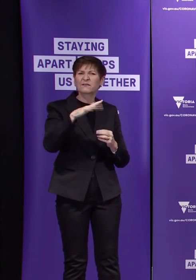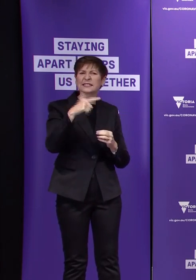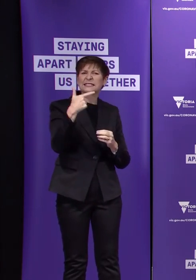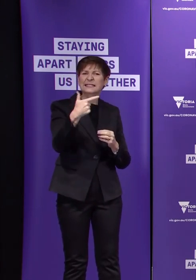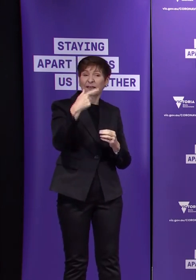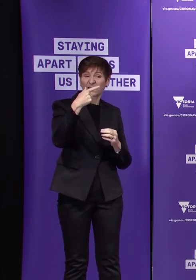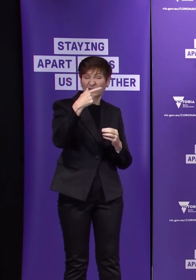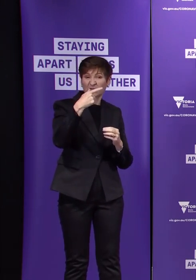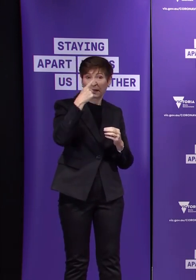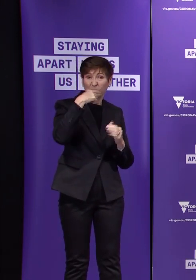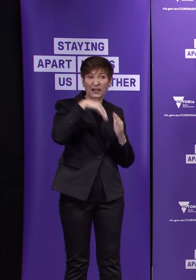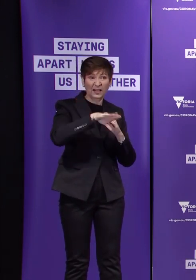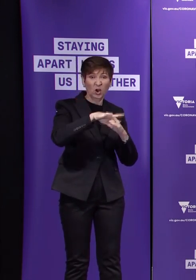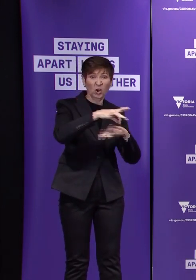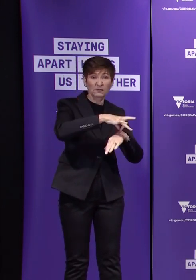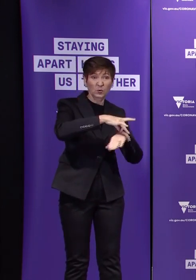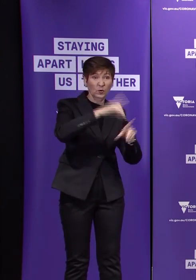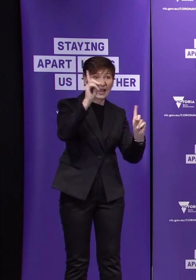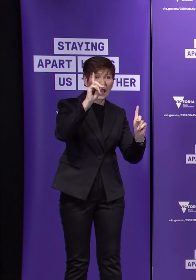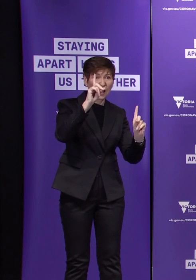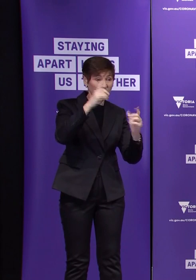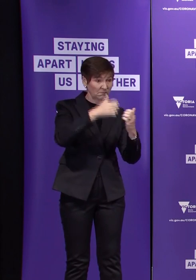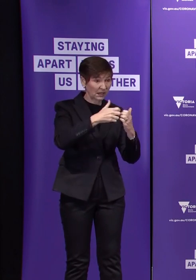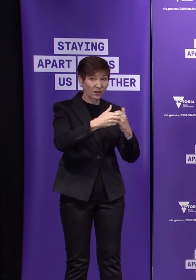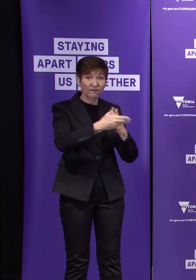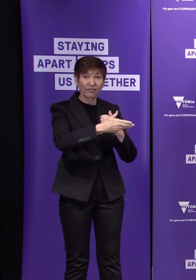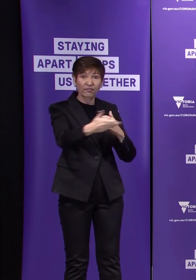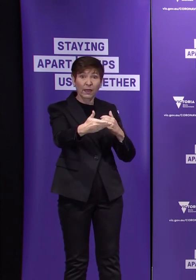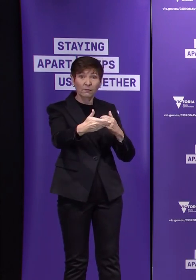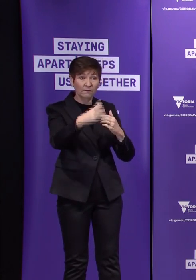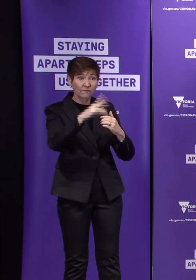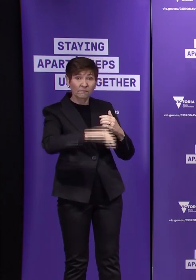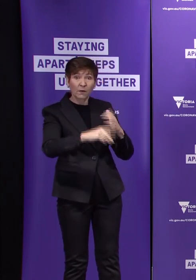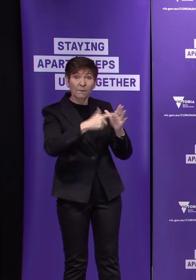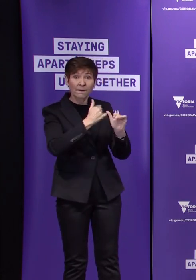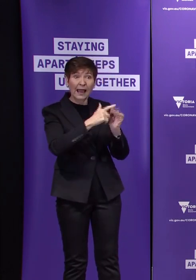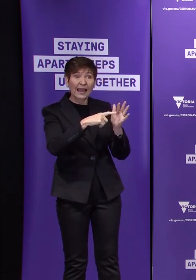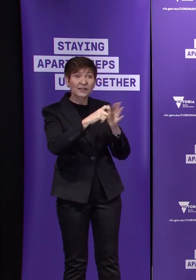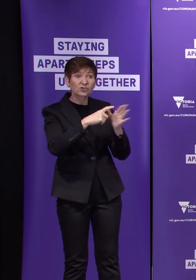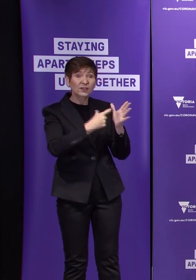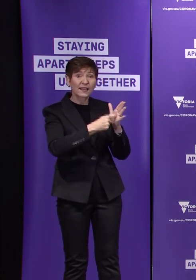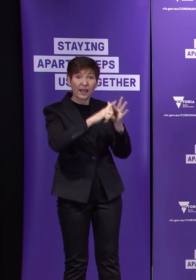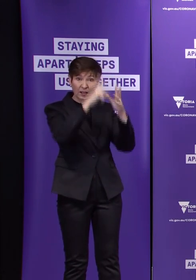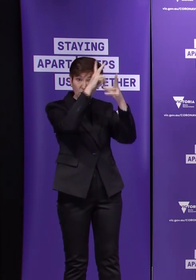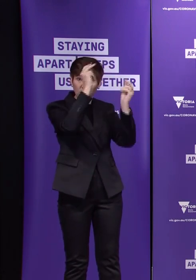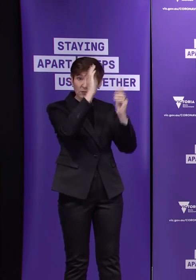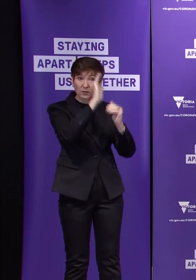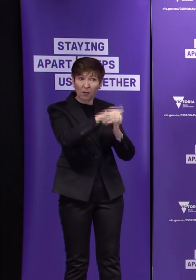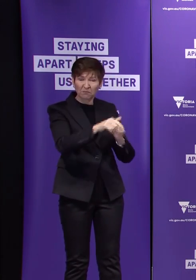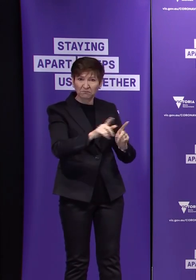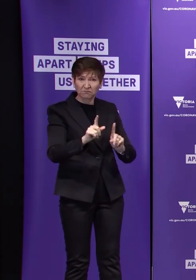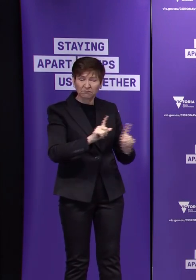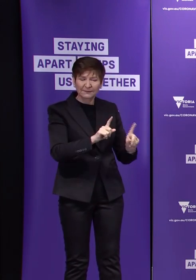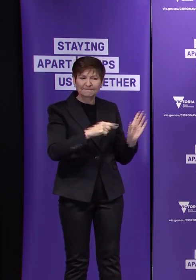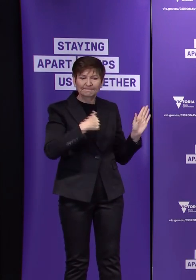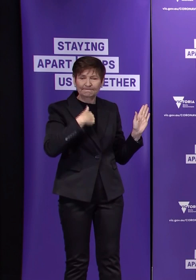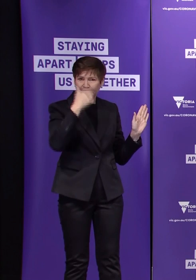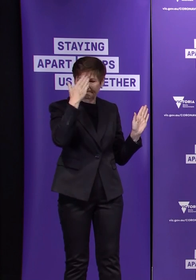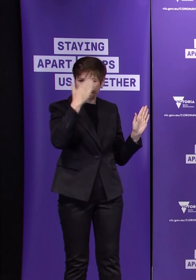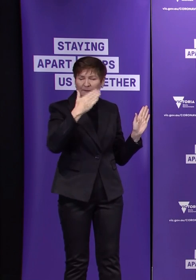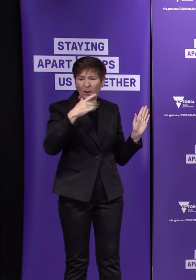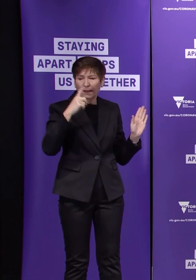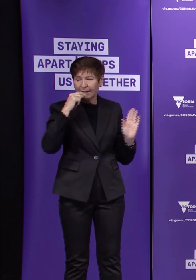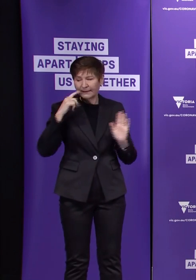in hospital are connected to an aged care setting, but I'm more than happy to try and get that for you. Look, this is a very difficult day for